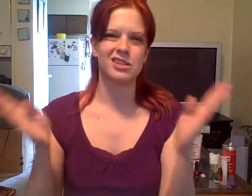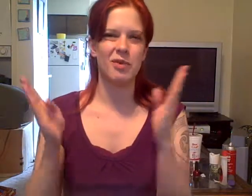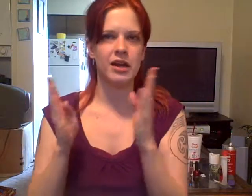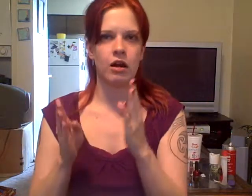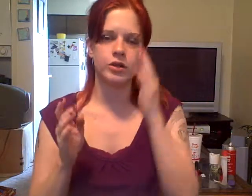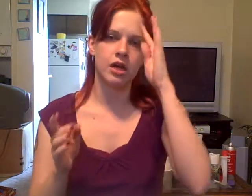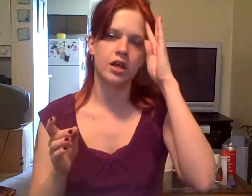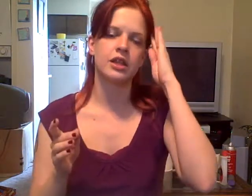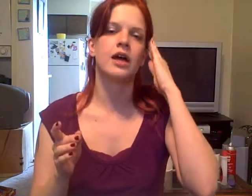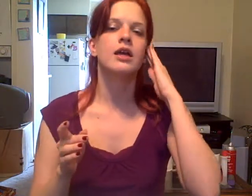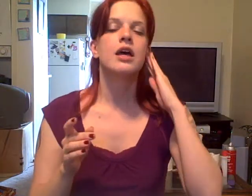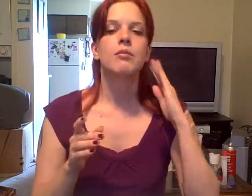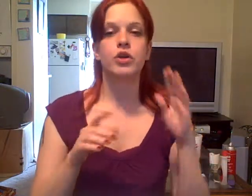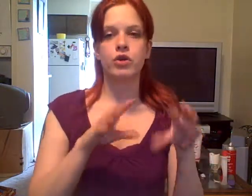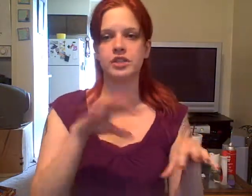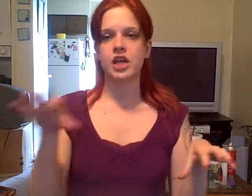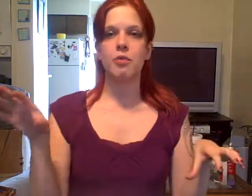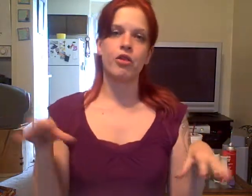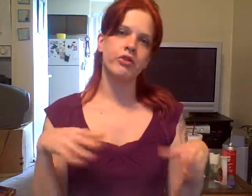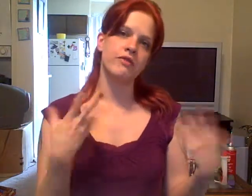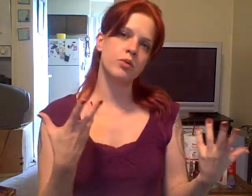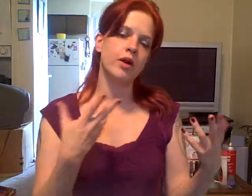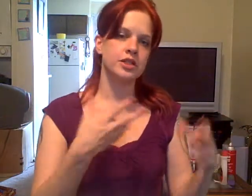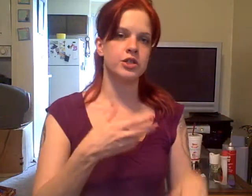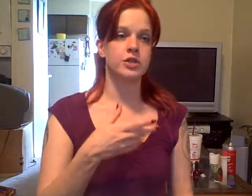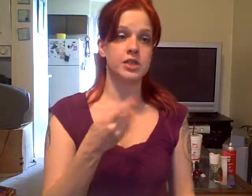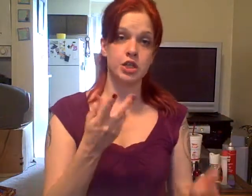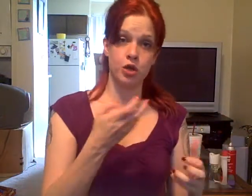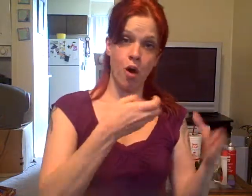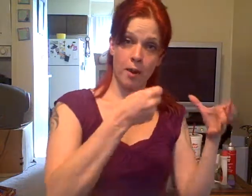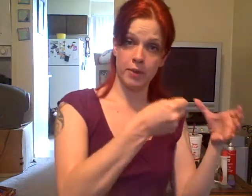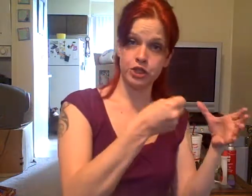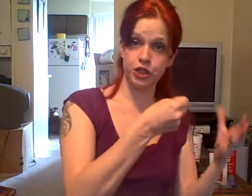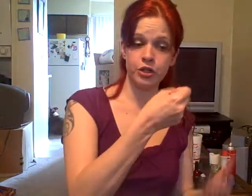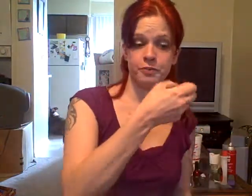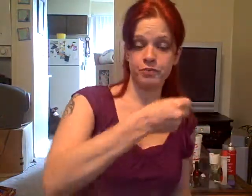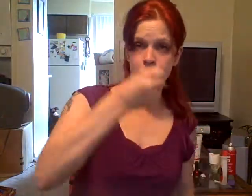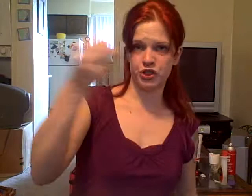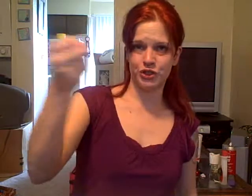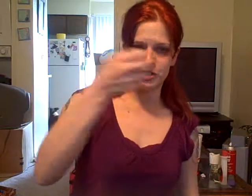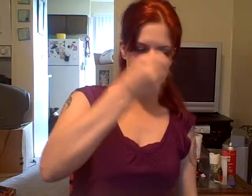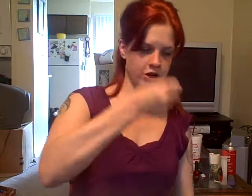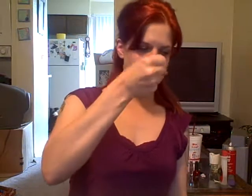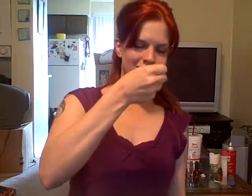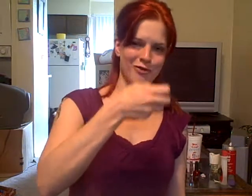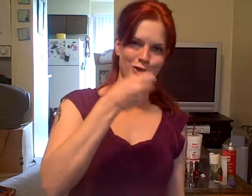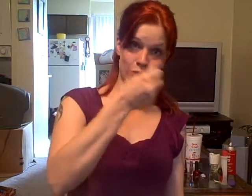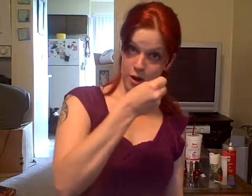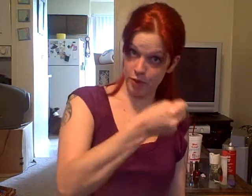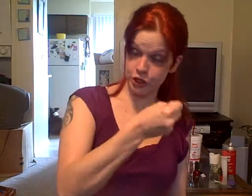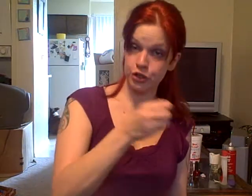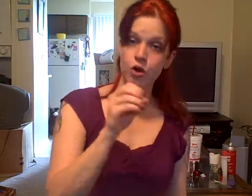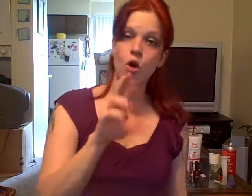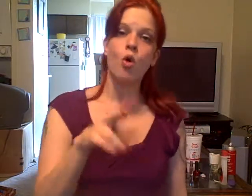might narrow it down like that. But you could set up all three if you wanted to and say, do you want a pitcher? You just need your S hand for it. Do you want a pitcher or